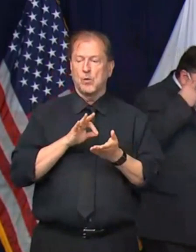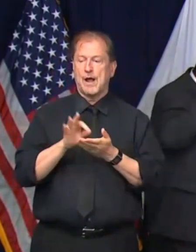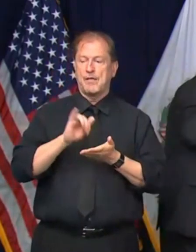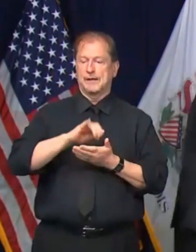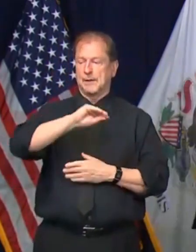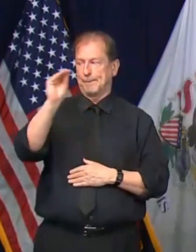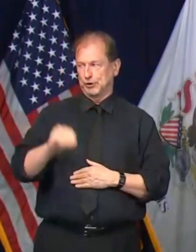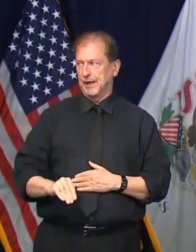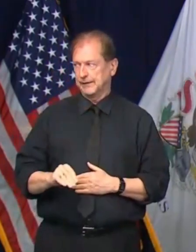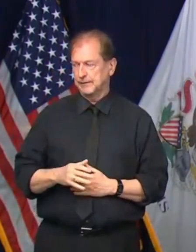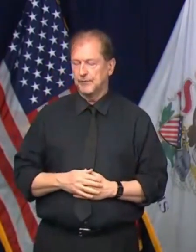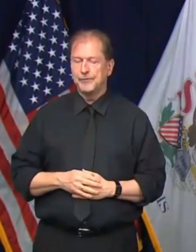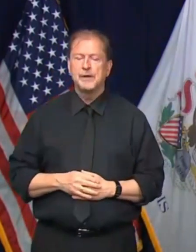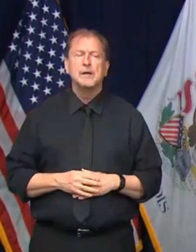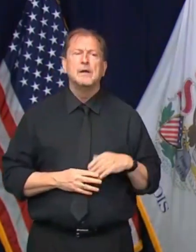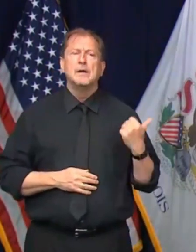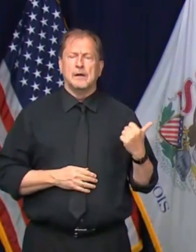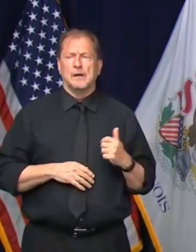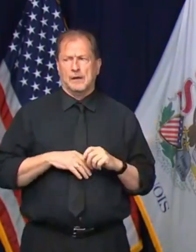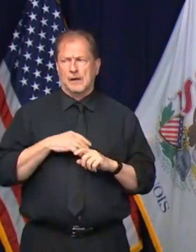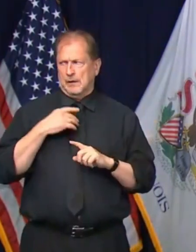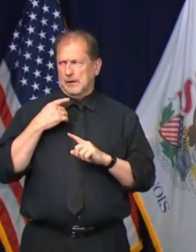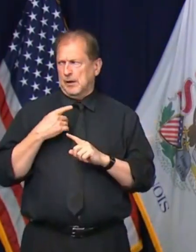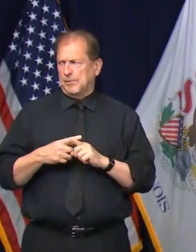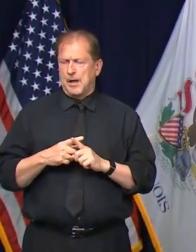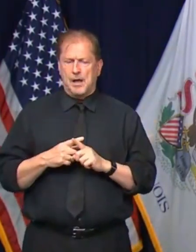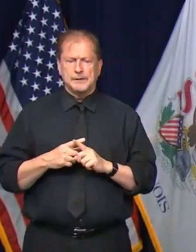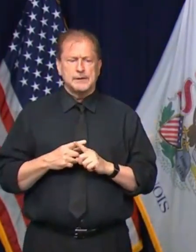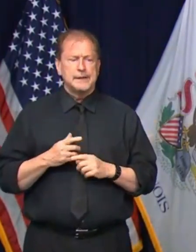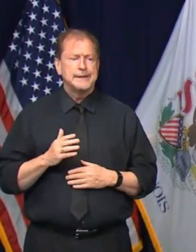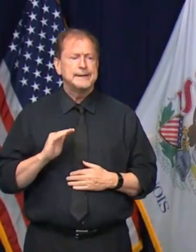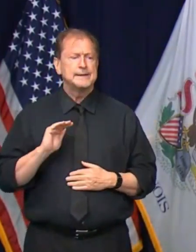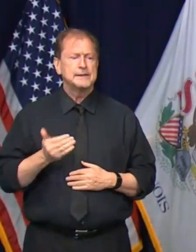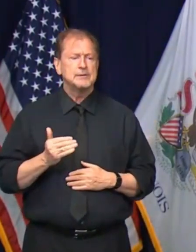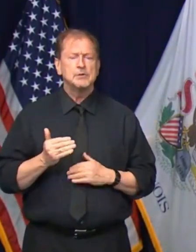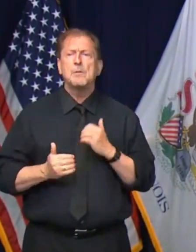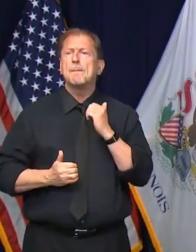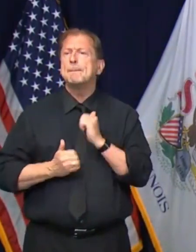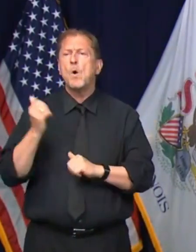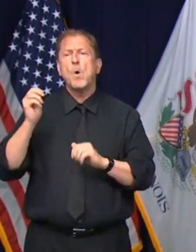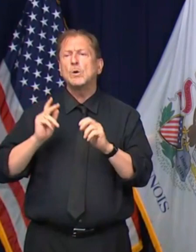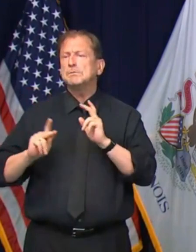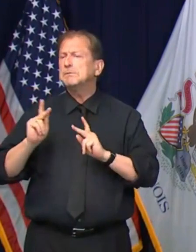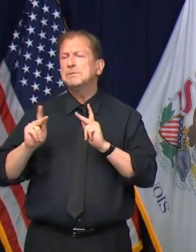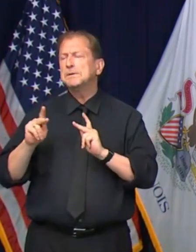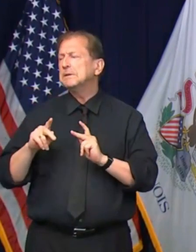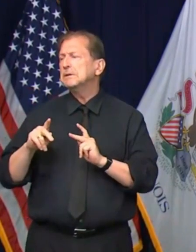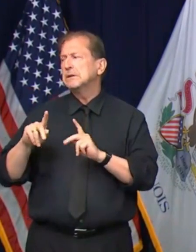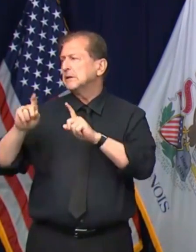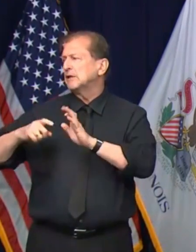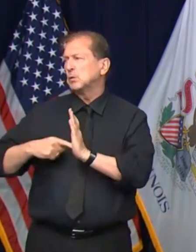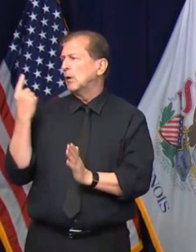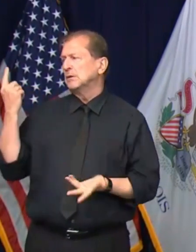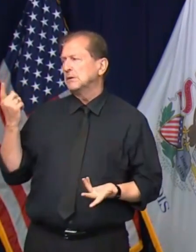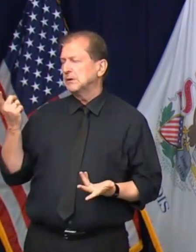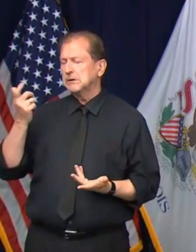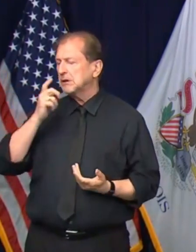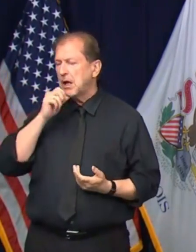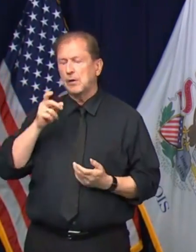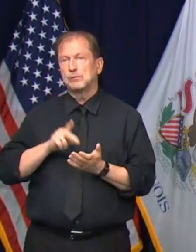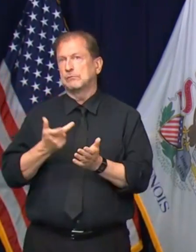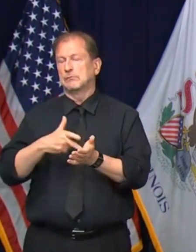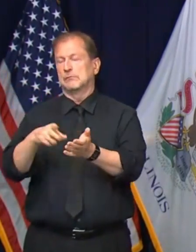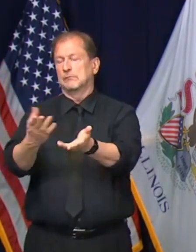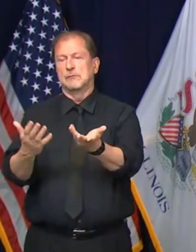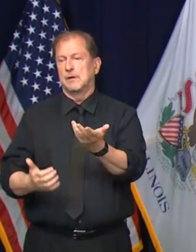Okay. And may I just say, it appears to be a very small number of people who are getting multiple tests, so it isn't like there's